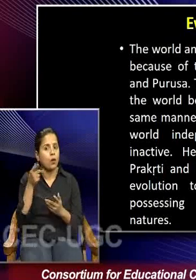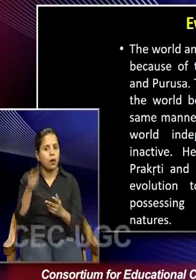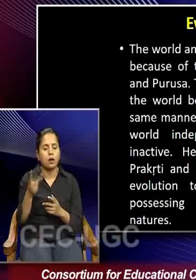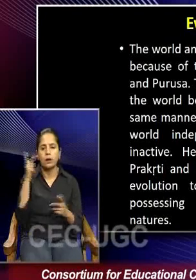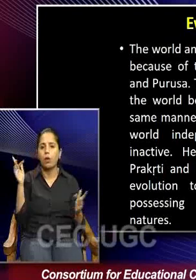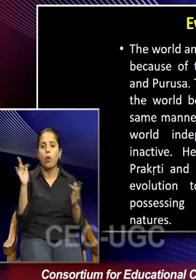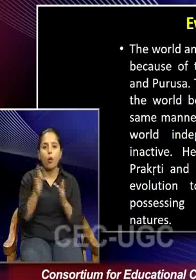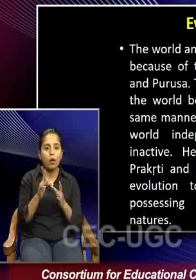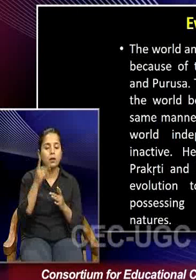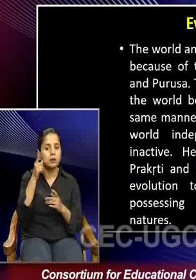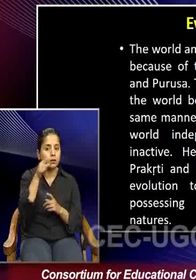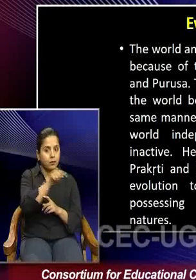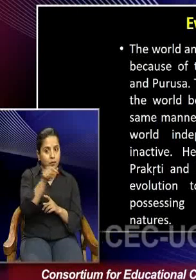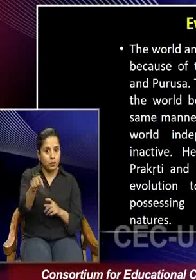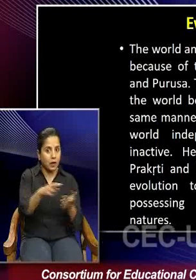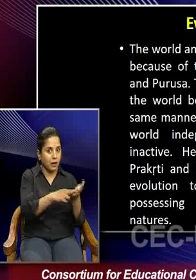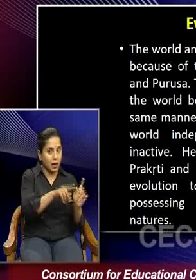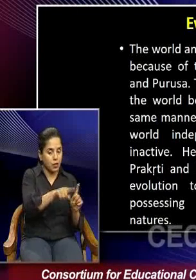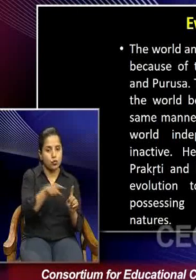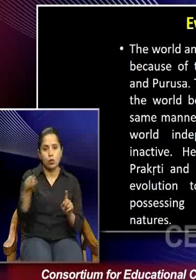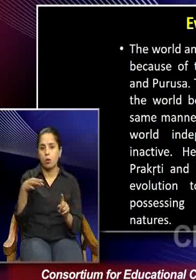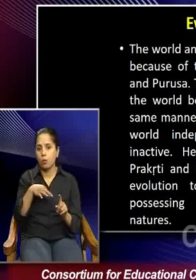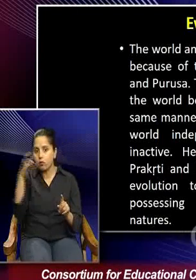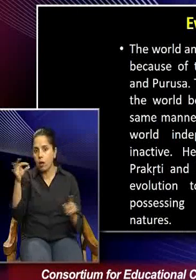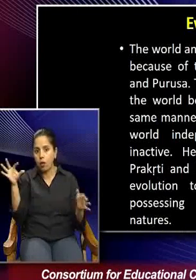contact between Prakriti and the Purush.